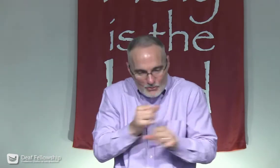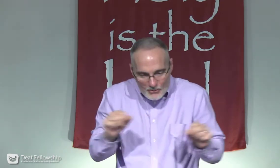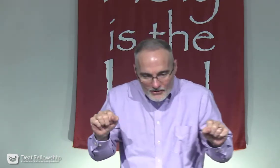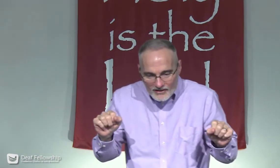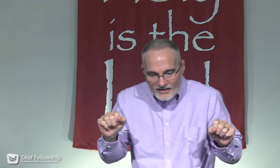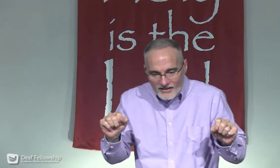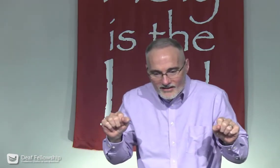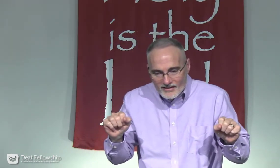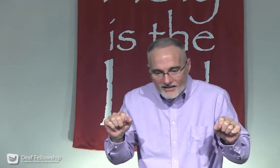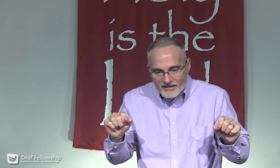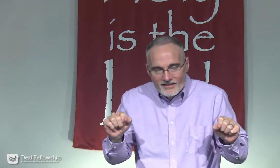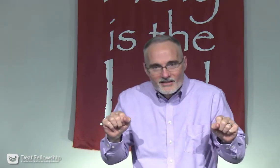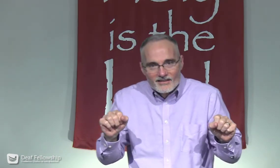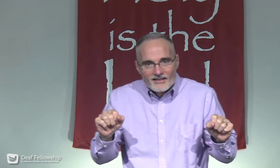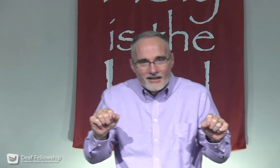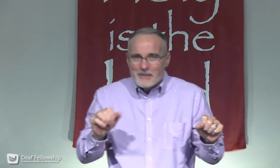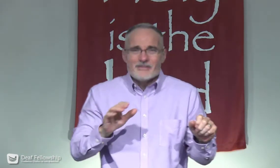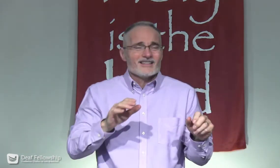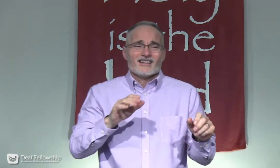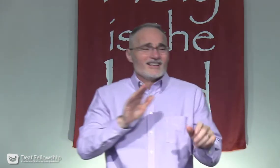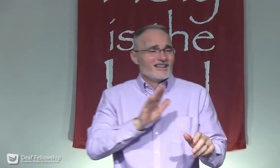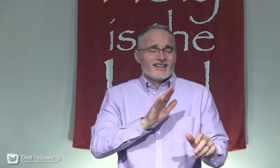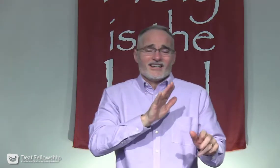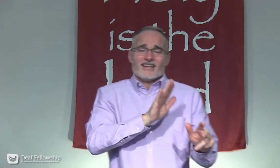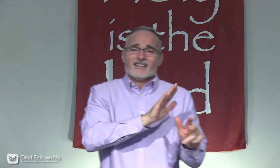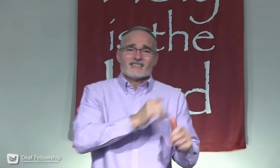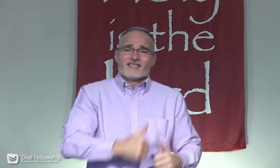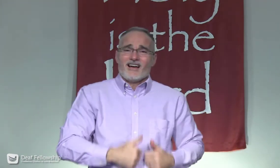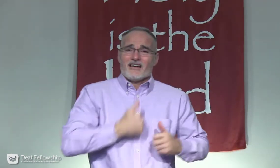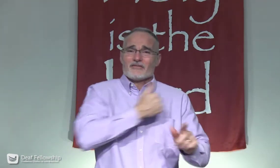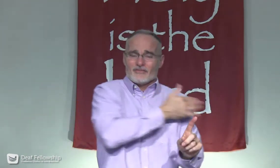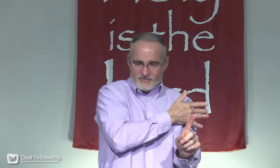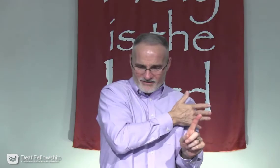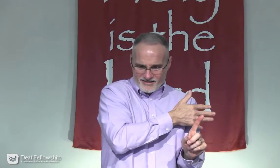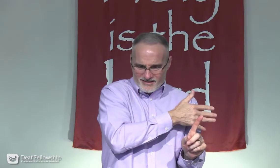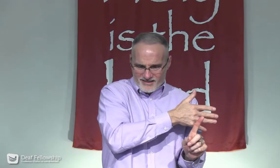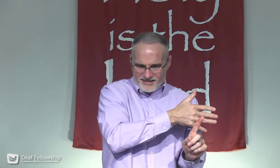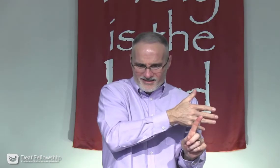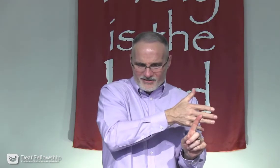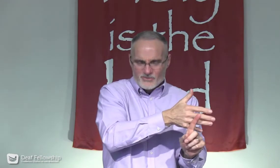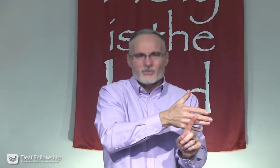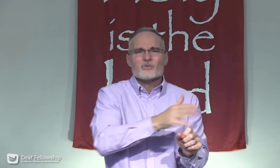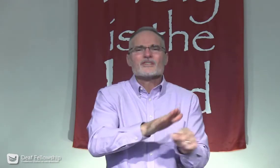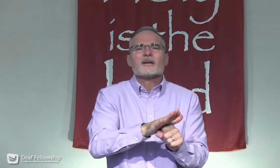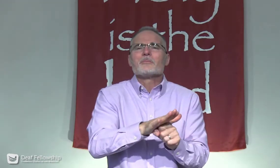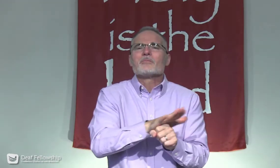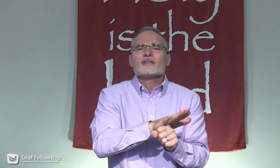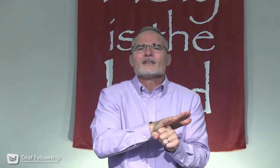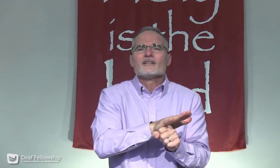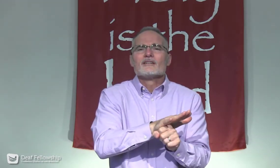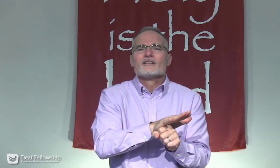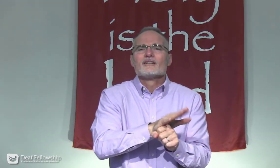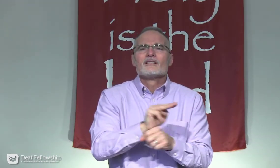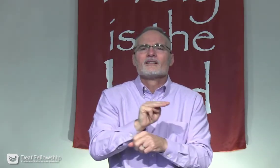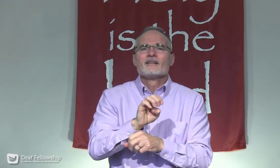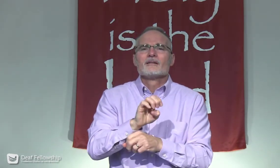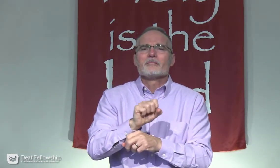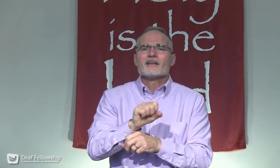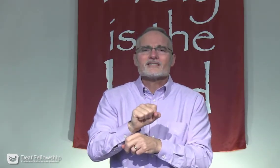that thief's future was secure. He was saved. I mean, his life up until that point